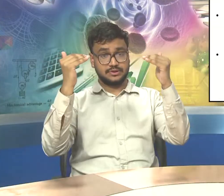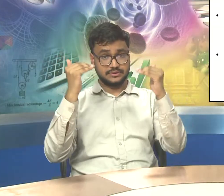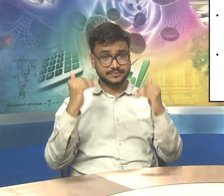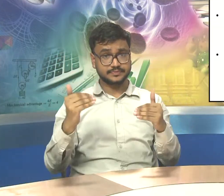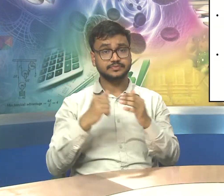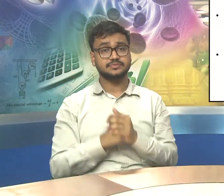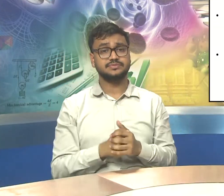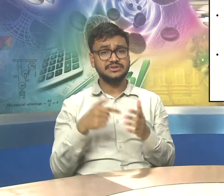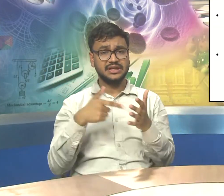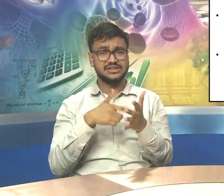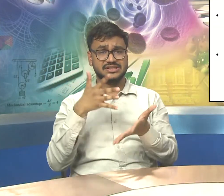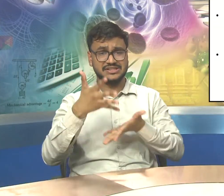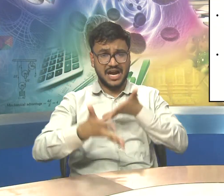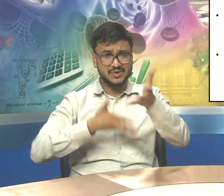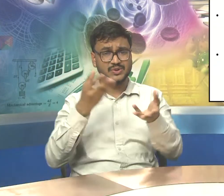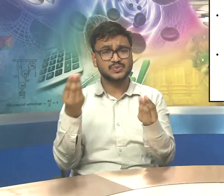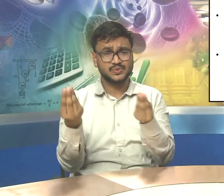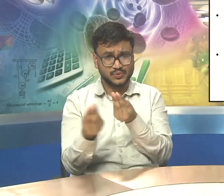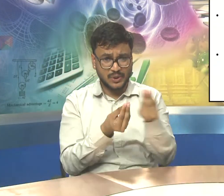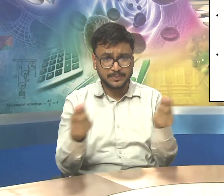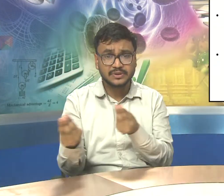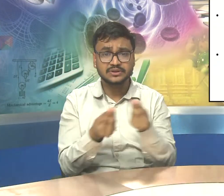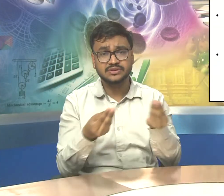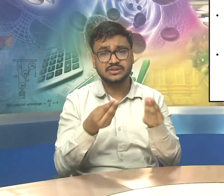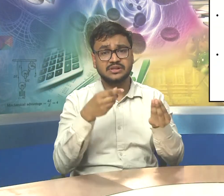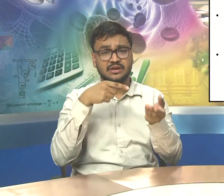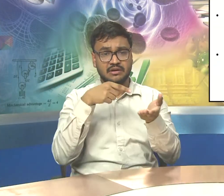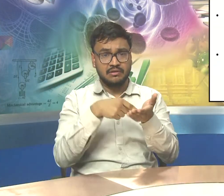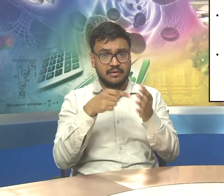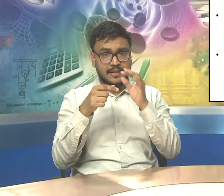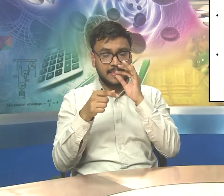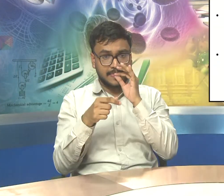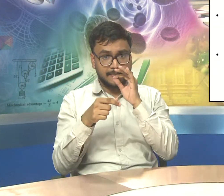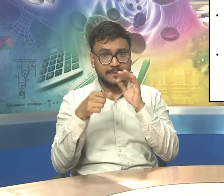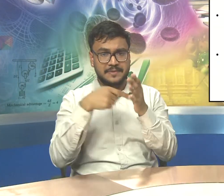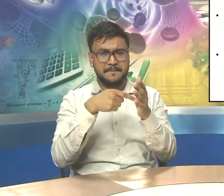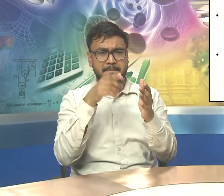their movements. For some signs,